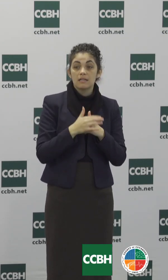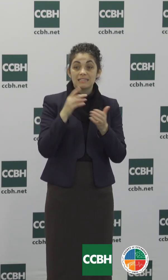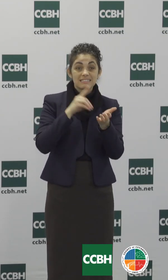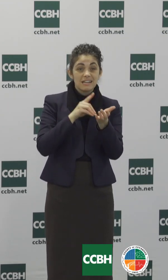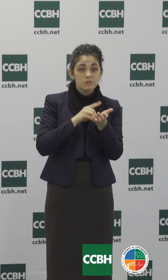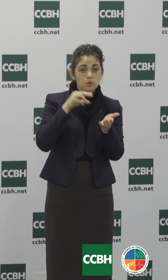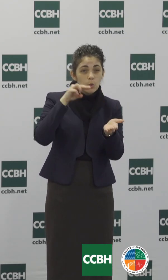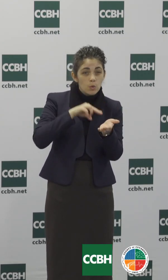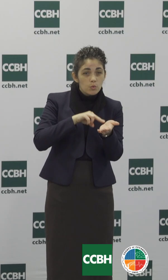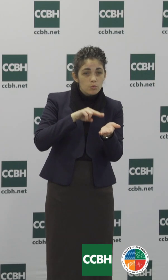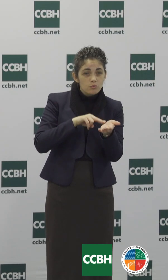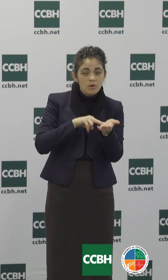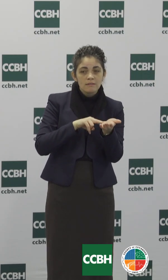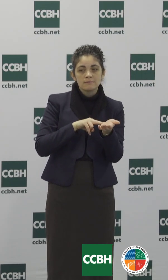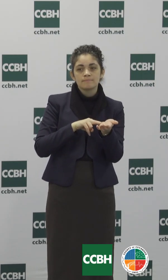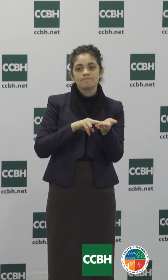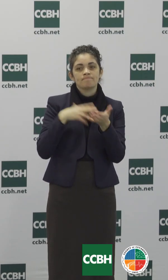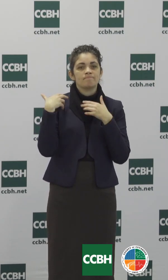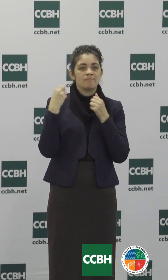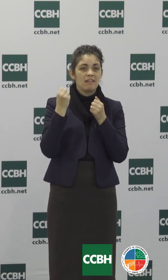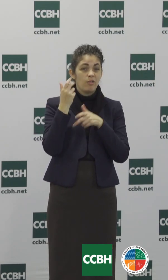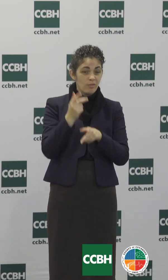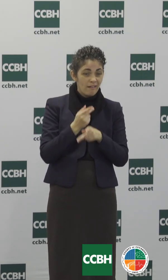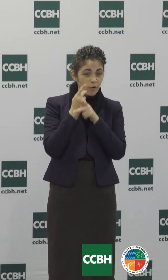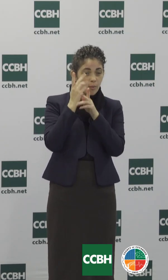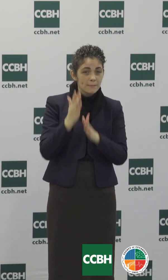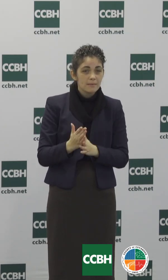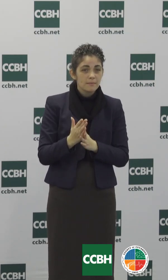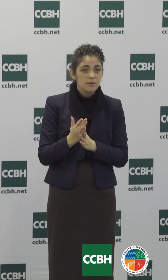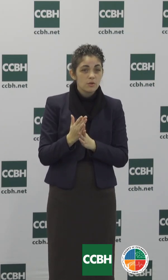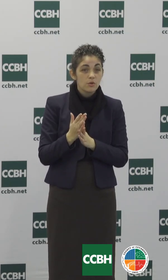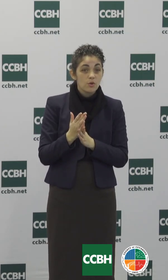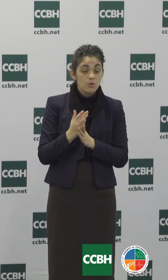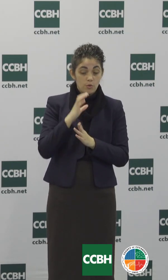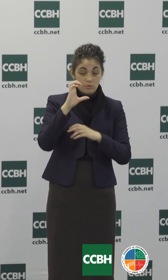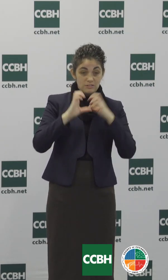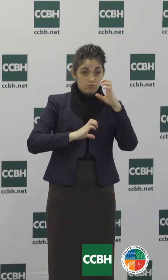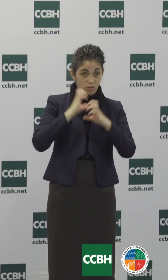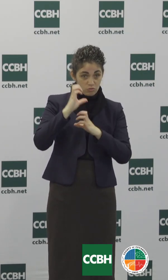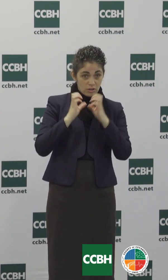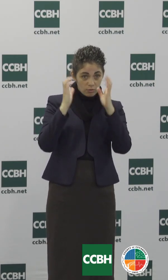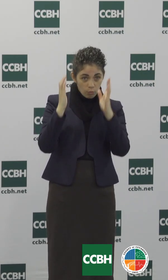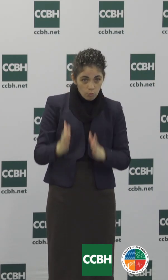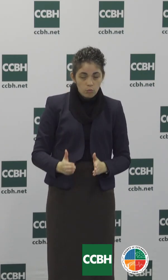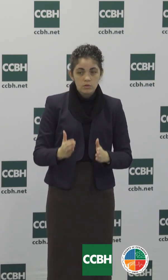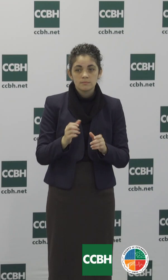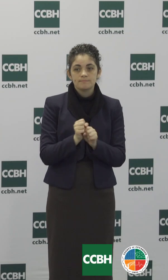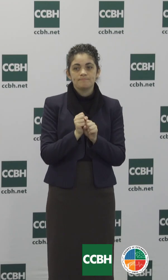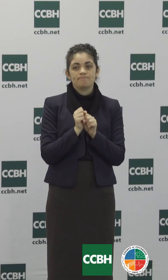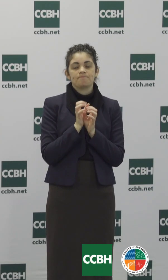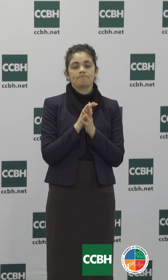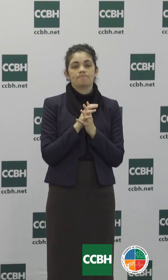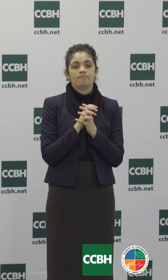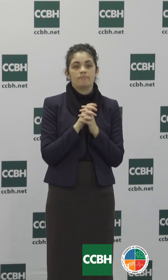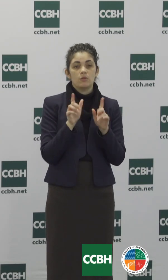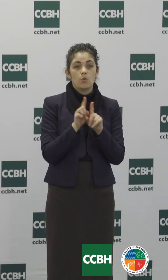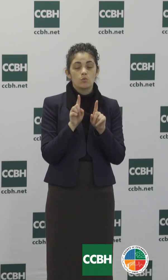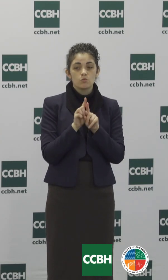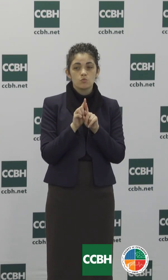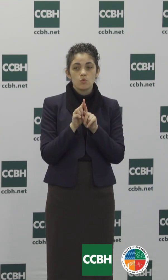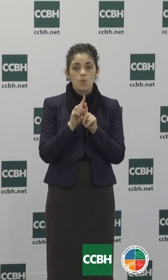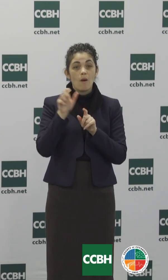nurses, and healthcare workers. They're road maintenance crew workers, and construction workers, and